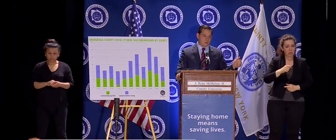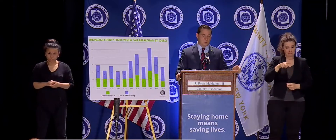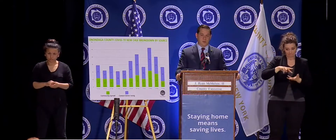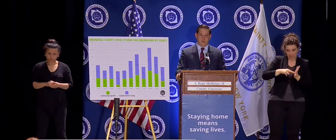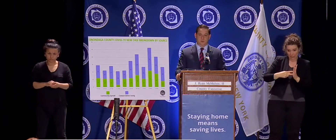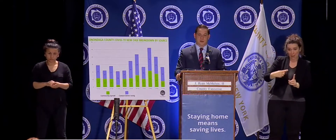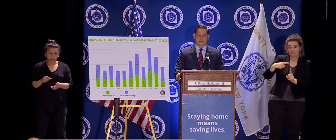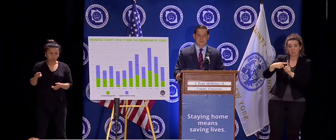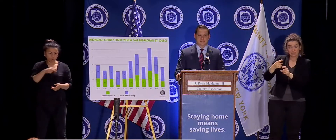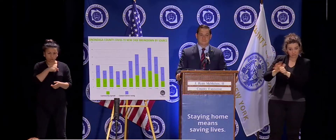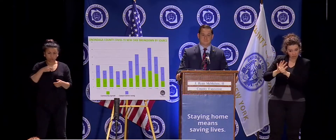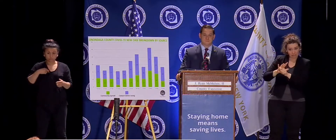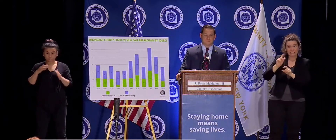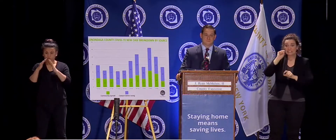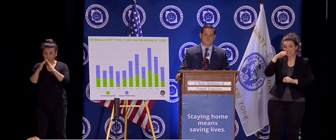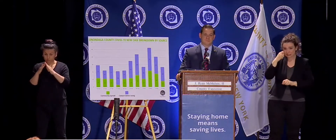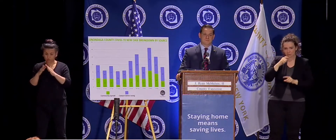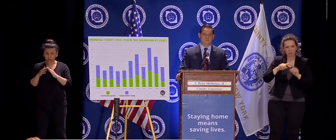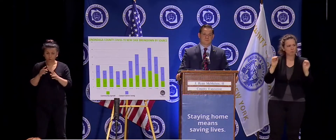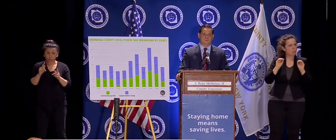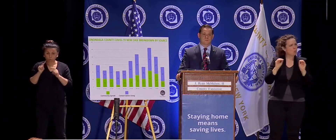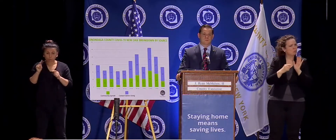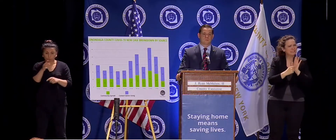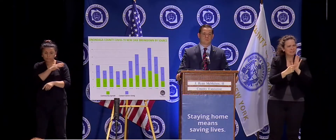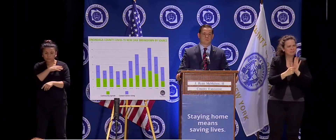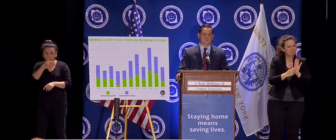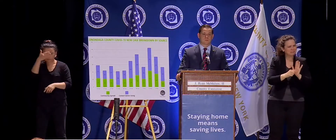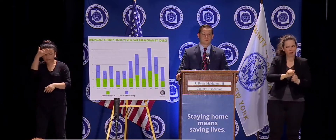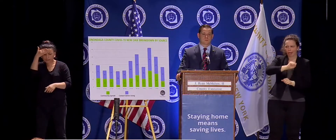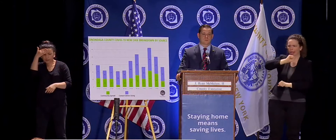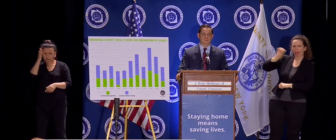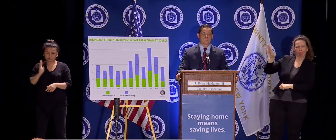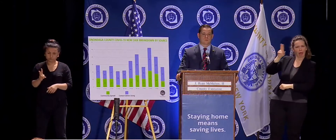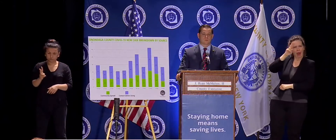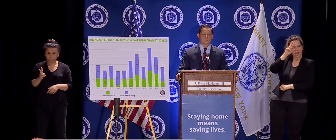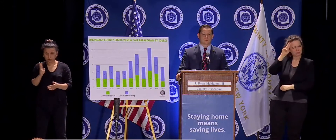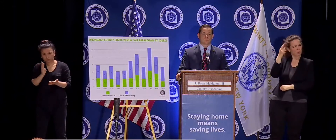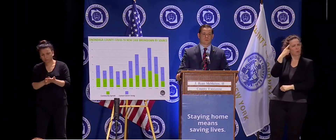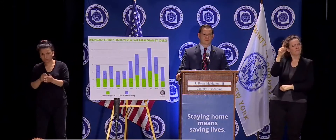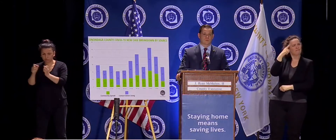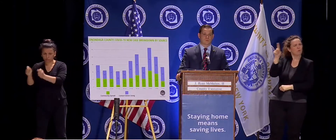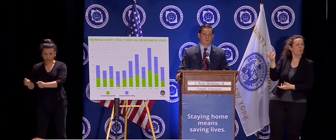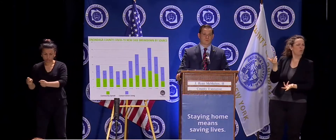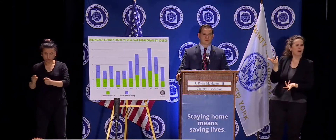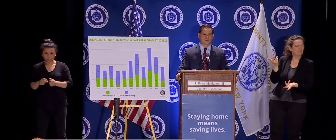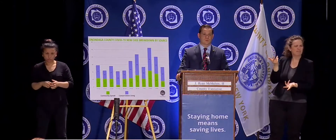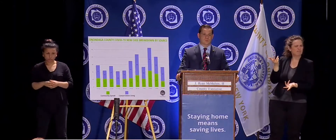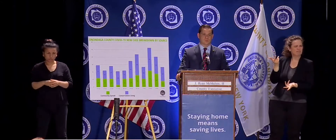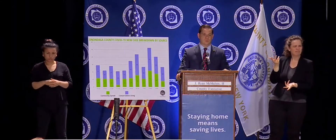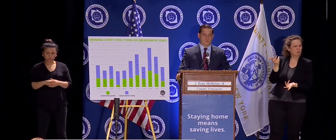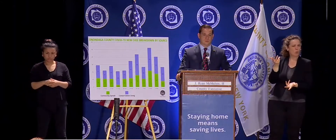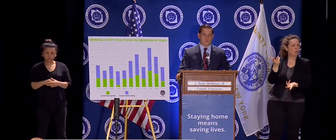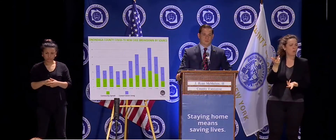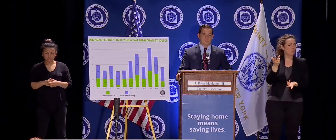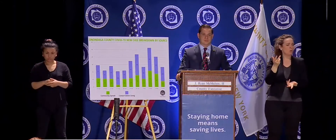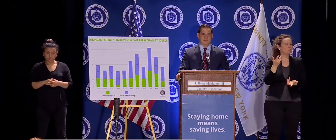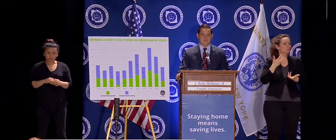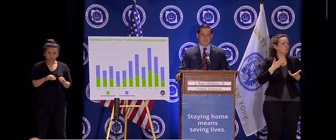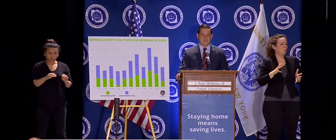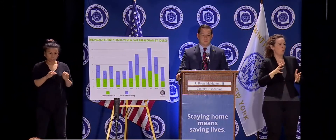a community spread case. How is the community doing on social distancing? I mean, of course, we had a couple nice